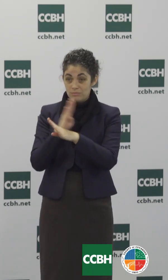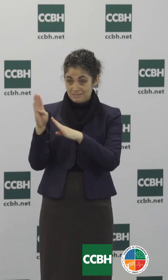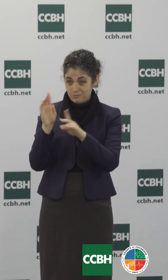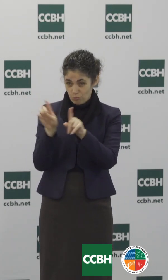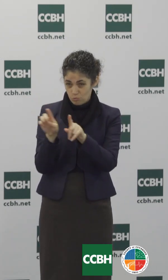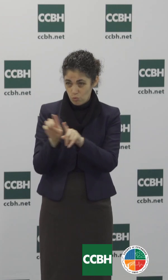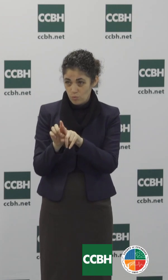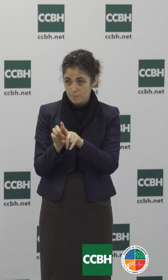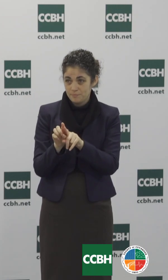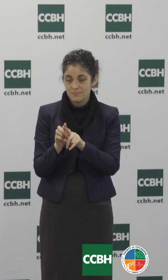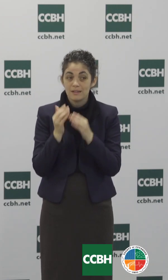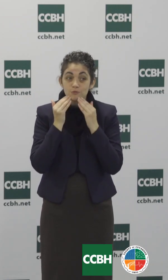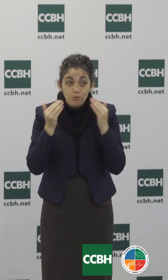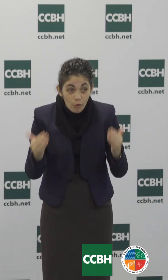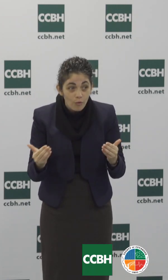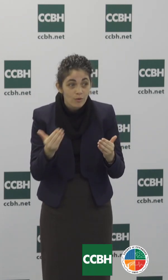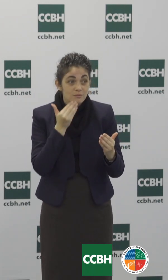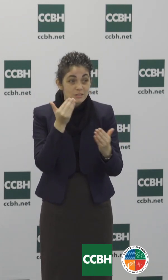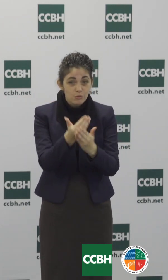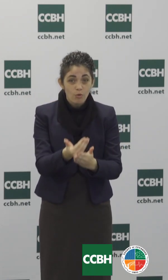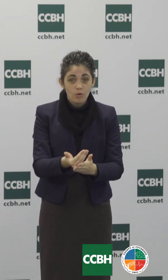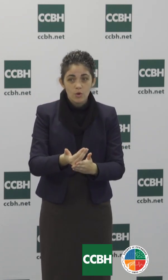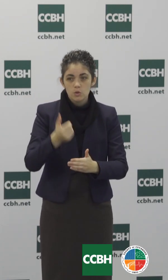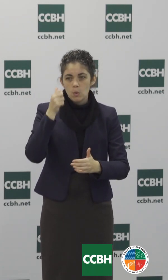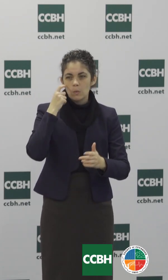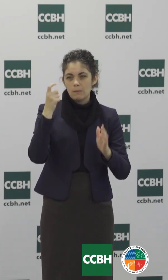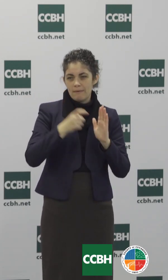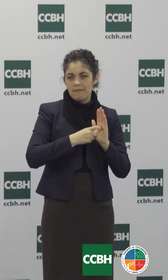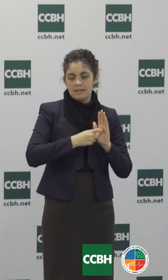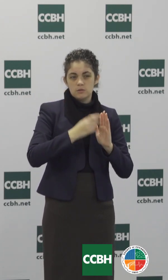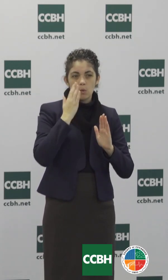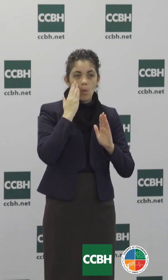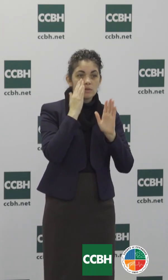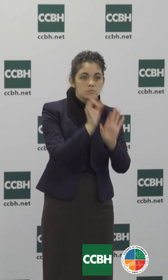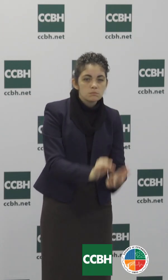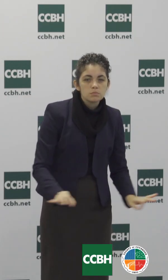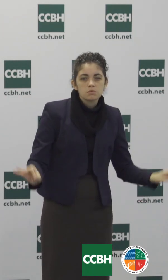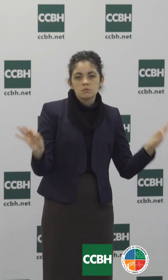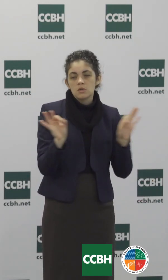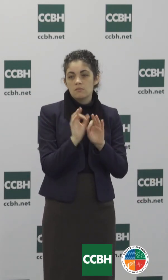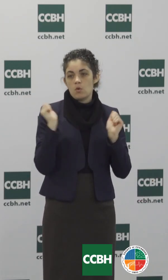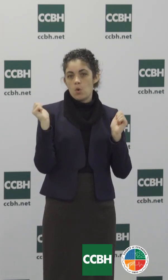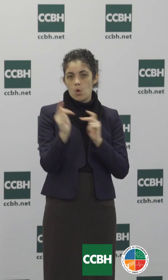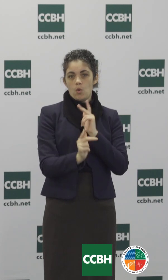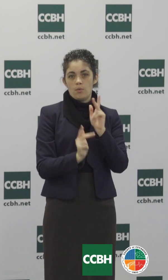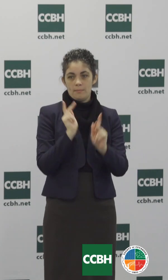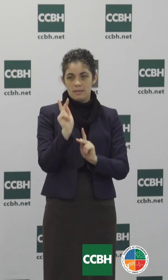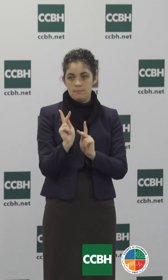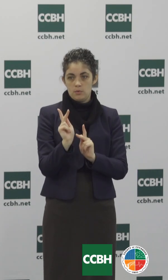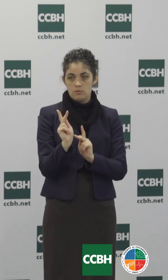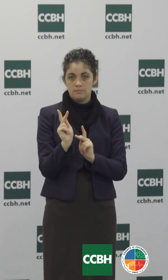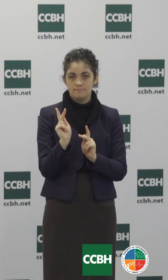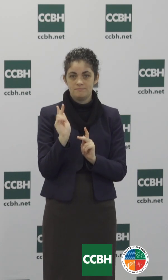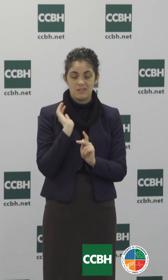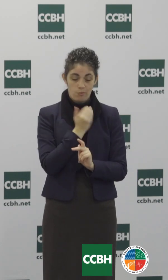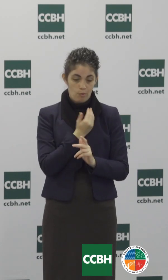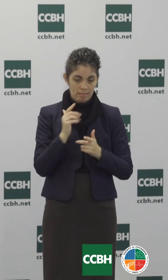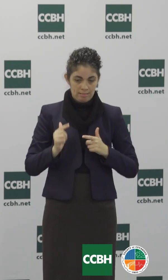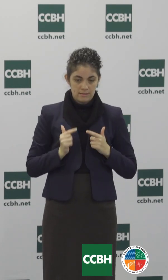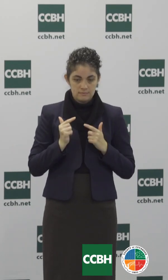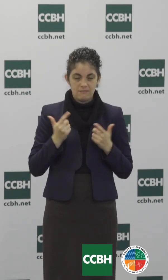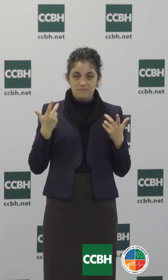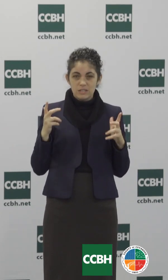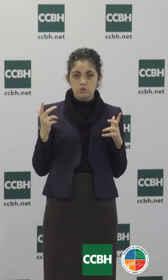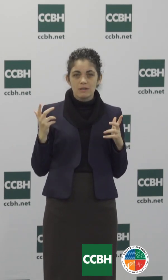businesses. And that's a good thing, that we recognize how critical it is to the health of all of our friends and family. And at the end of the day,